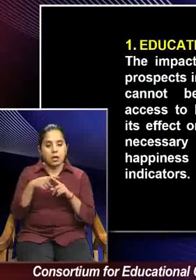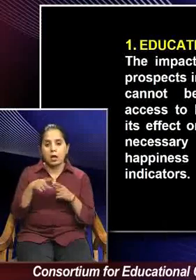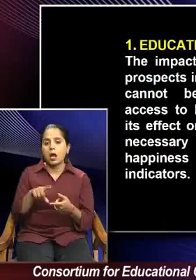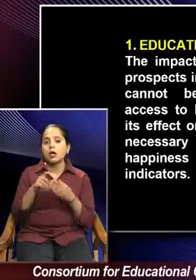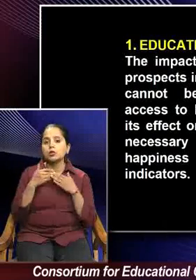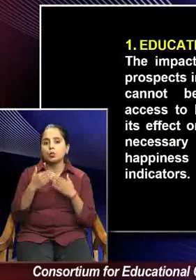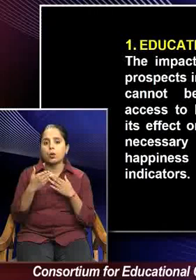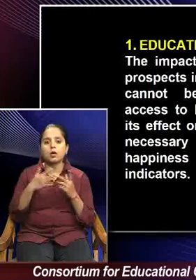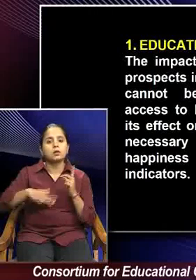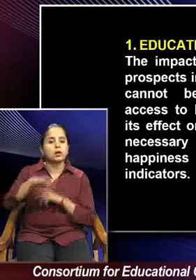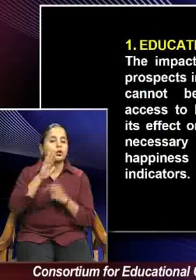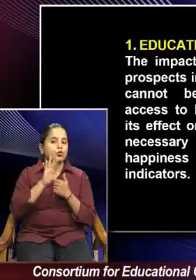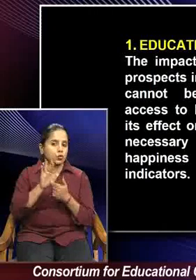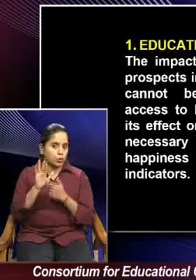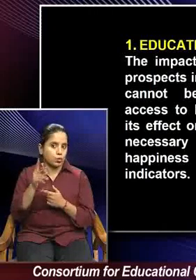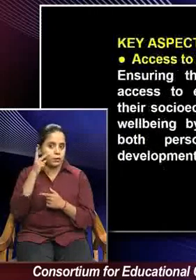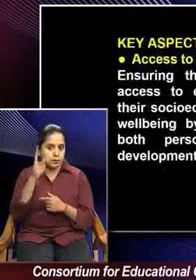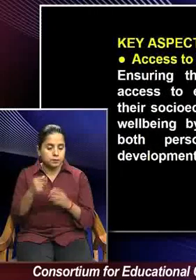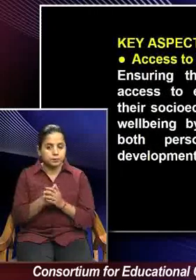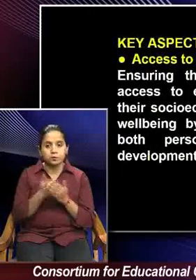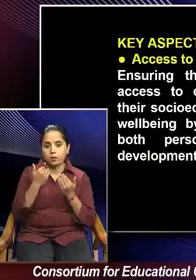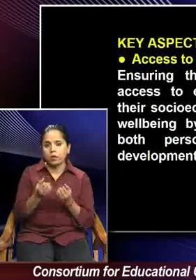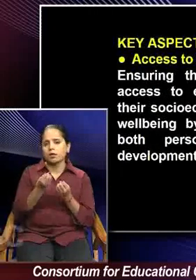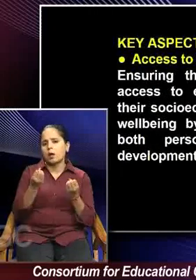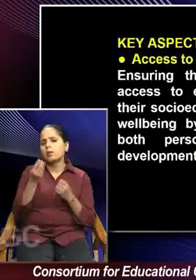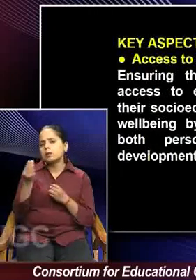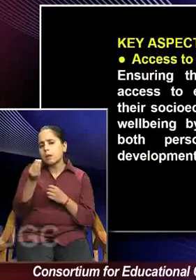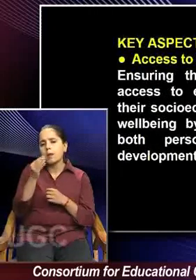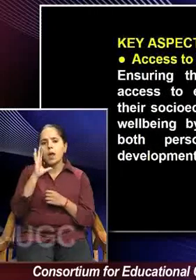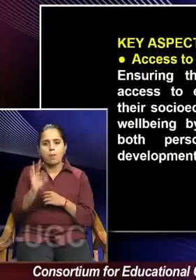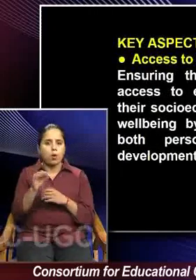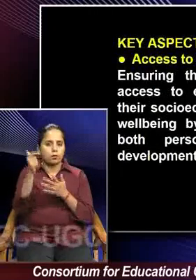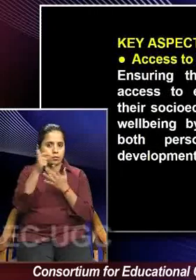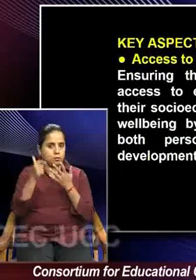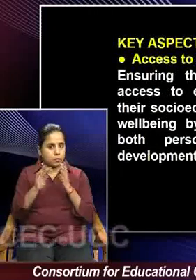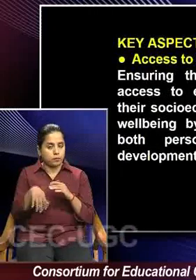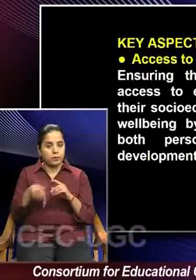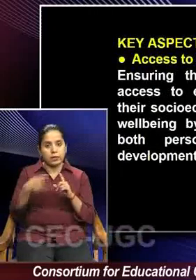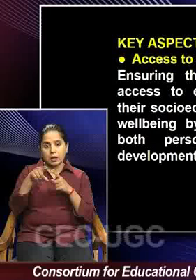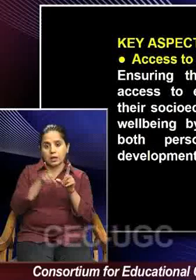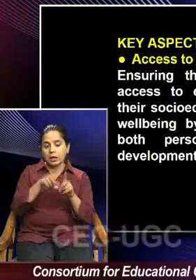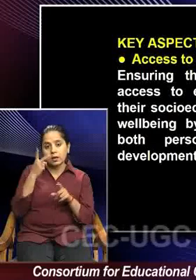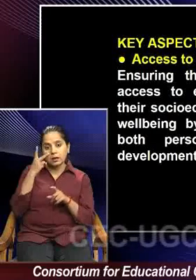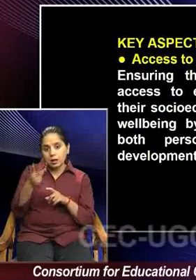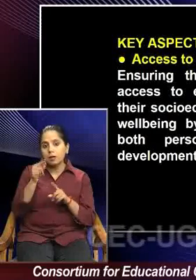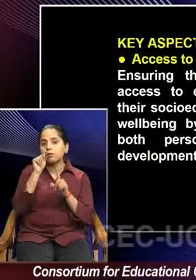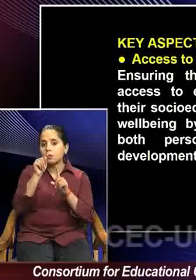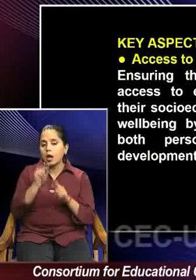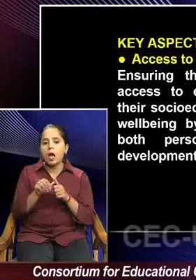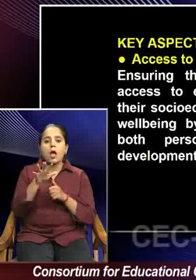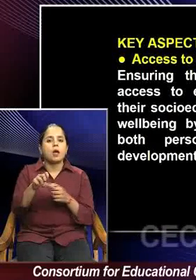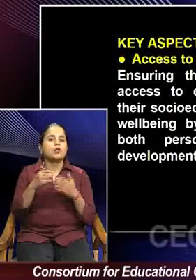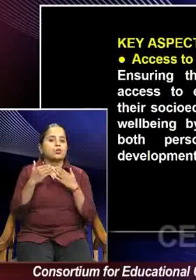educational indicators. Now, there are some key aspects. Access to education,